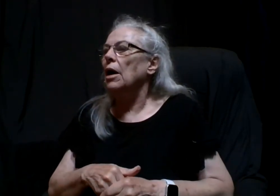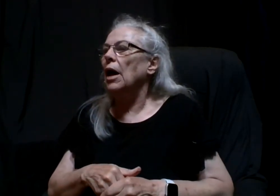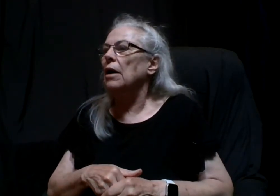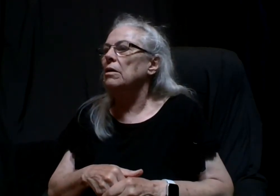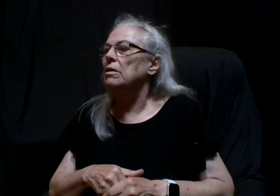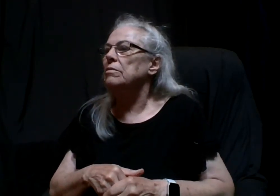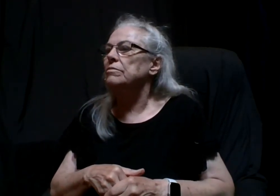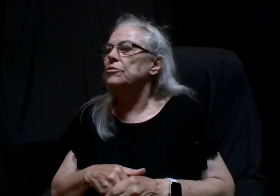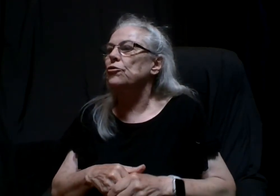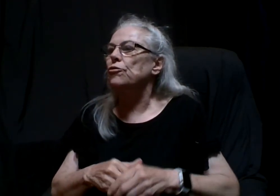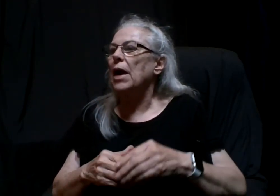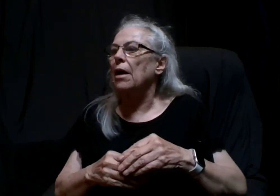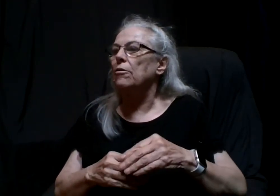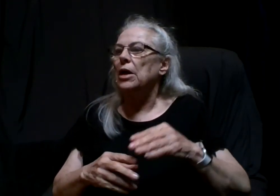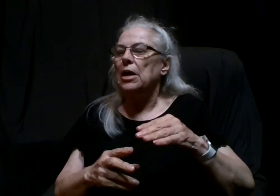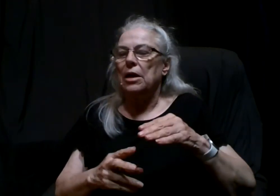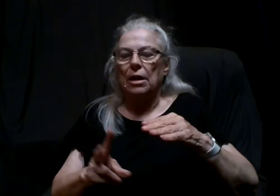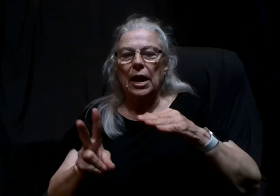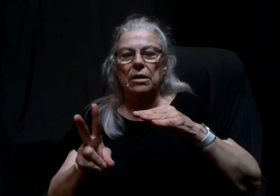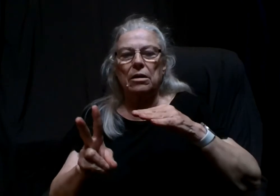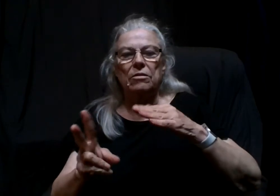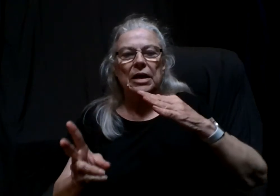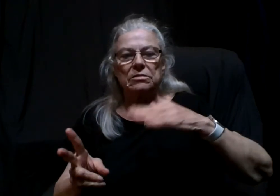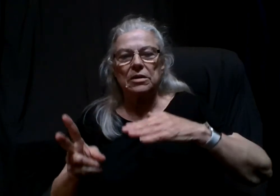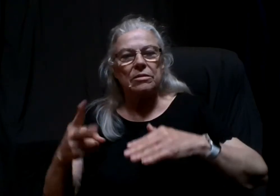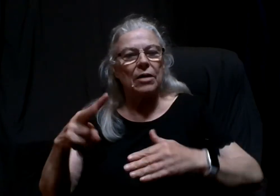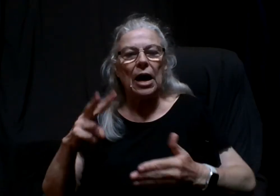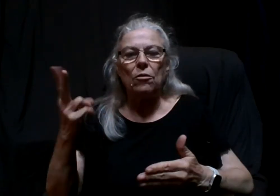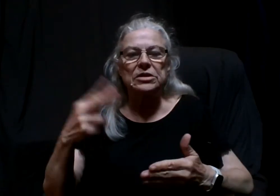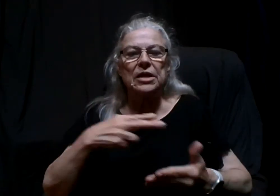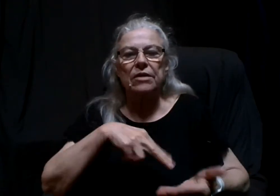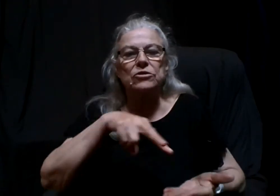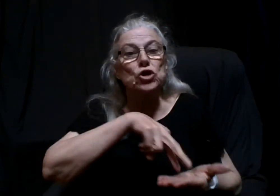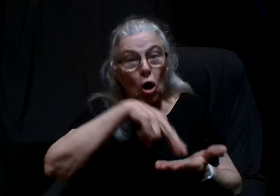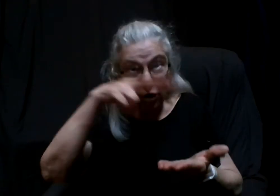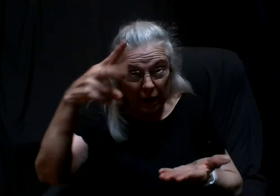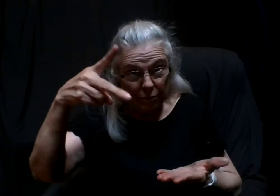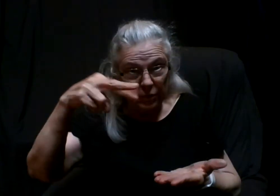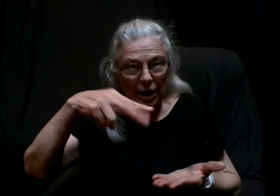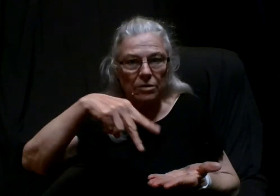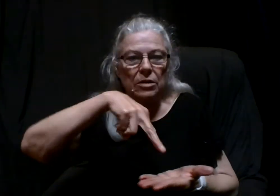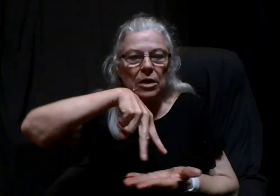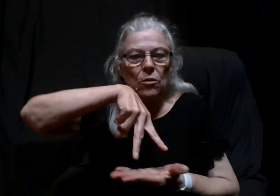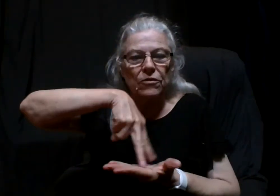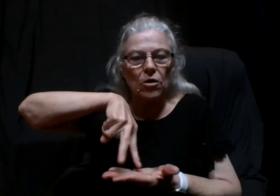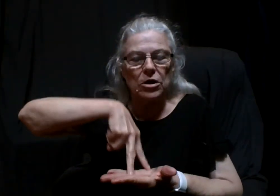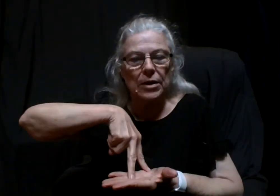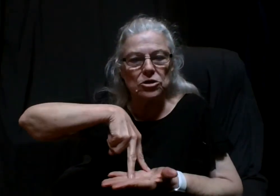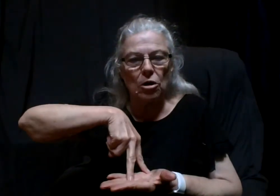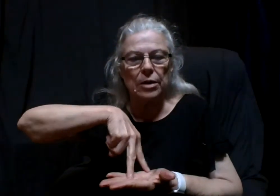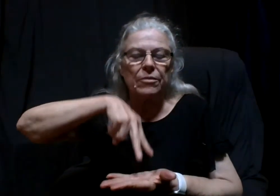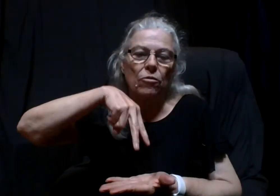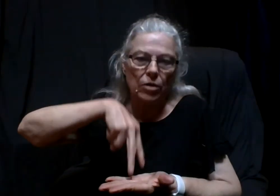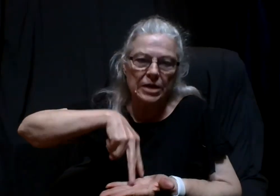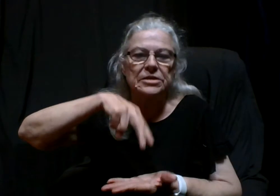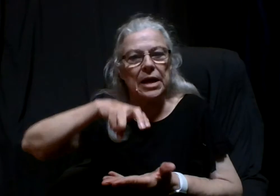uh, drowned, and that I always think of Charlie And we've talked about Charlie before. He stands,